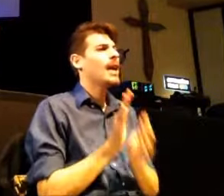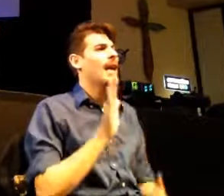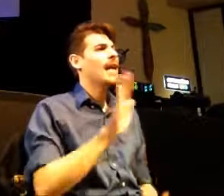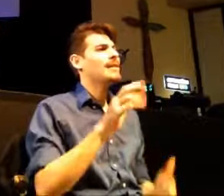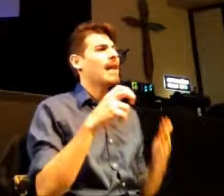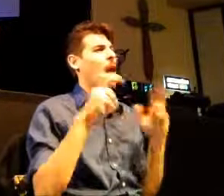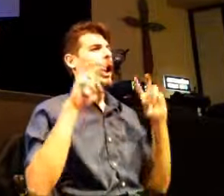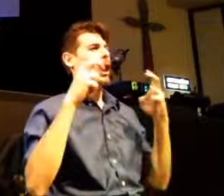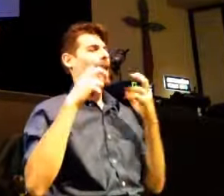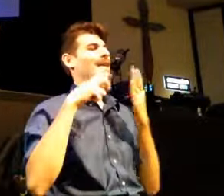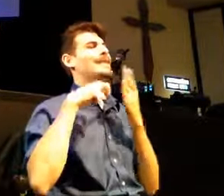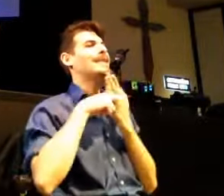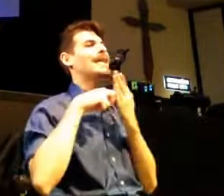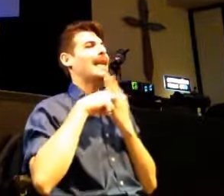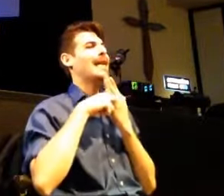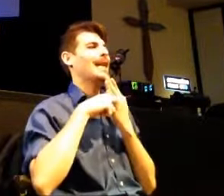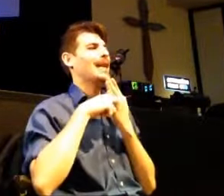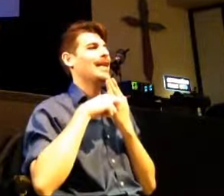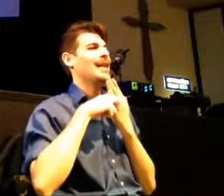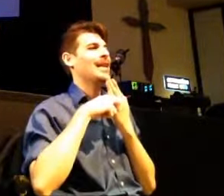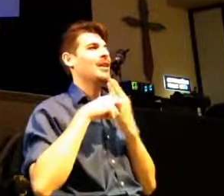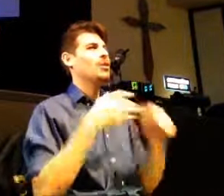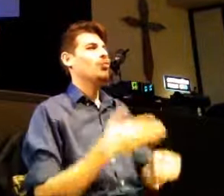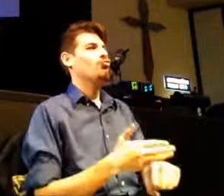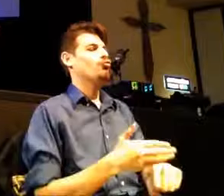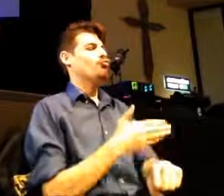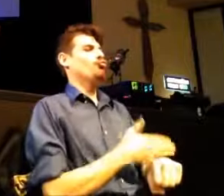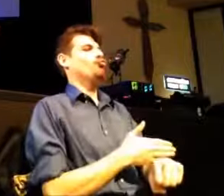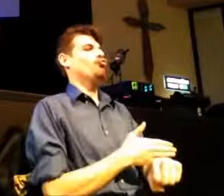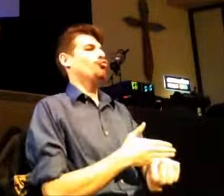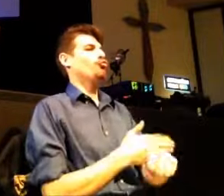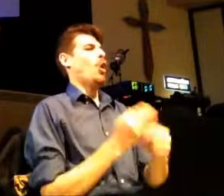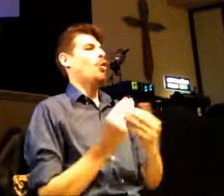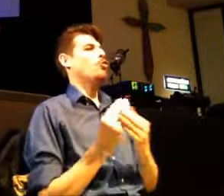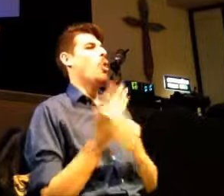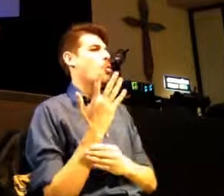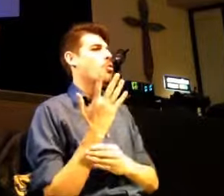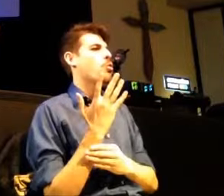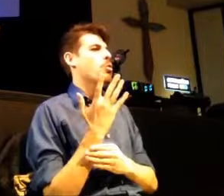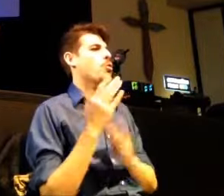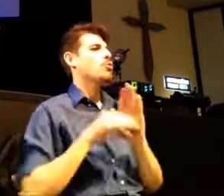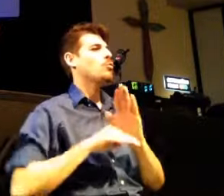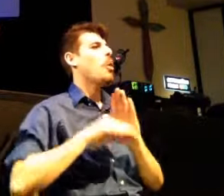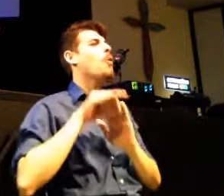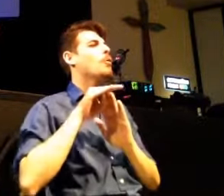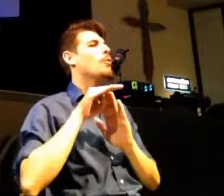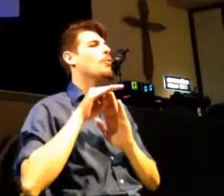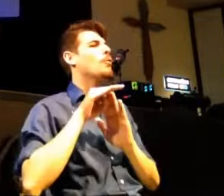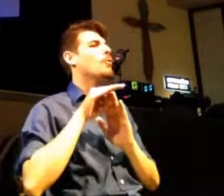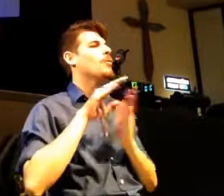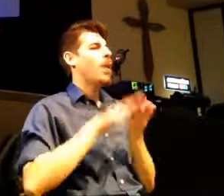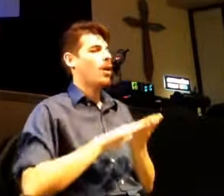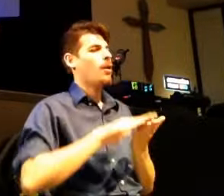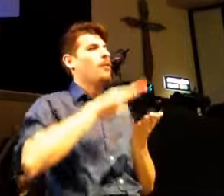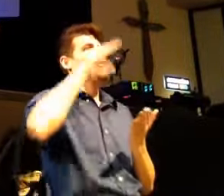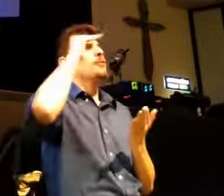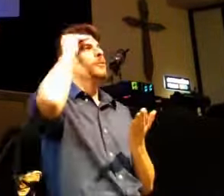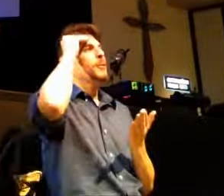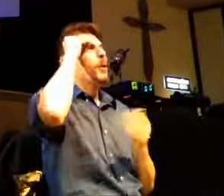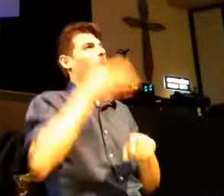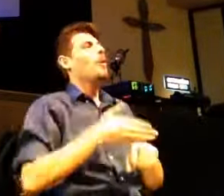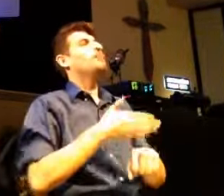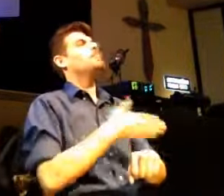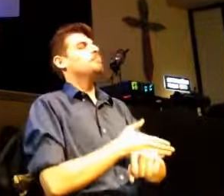to growth. Anxiety can be your ticket to growth, friends. And if you can begin to see